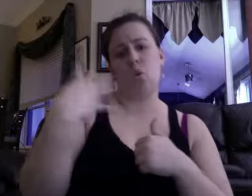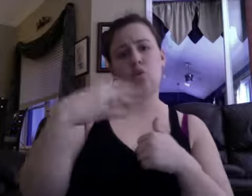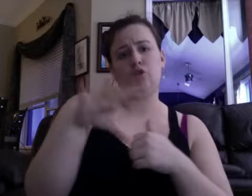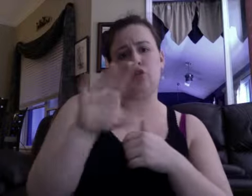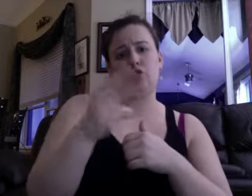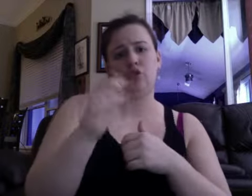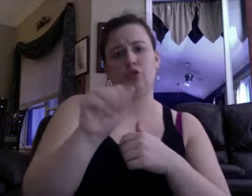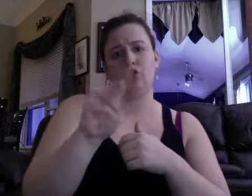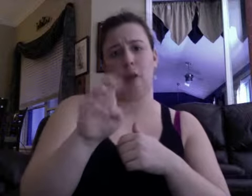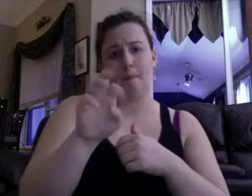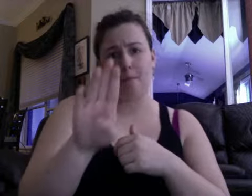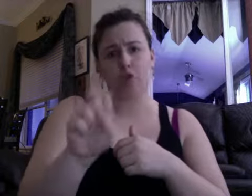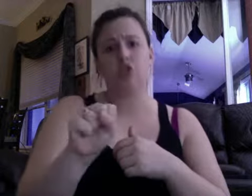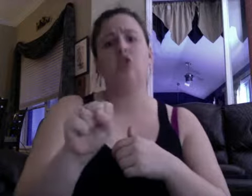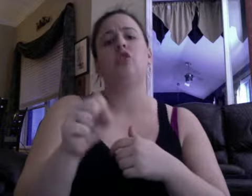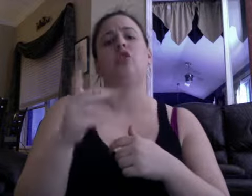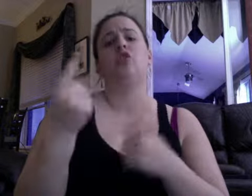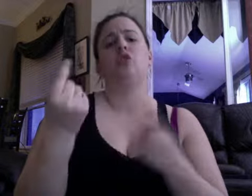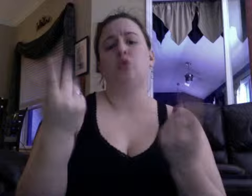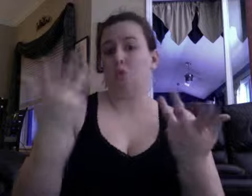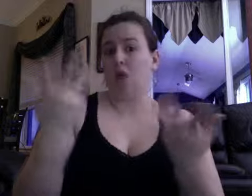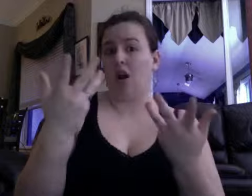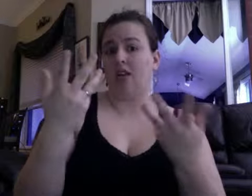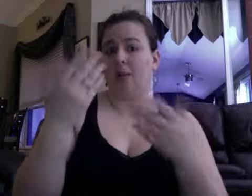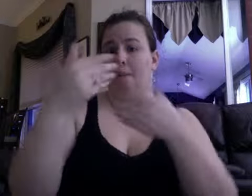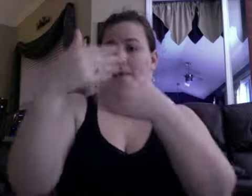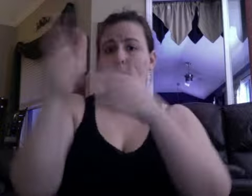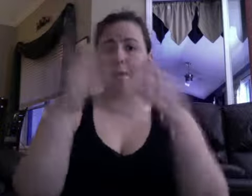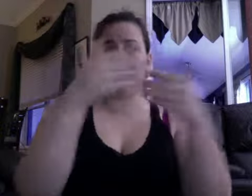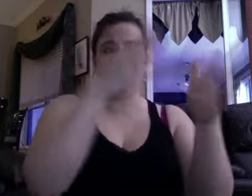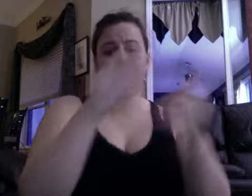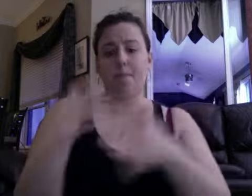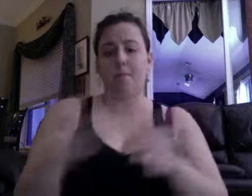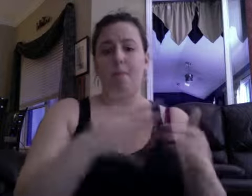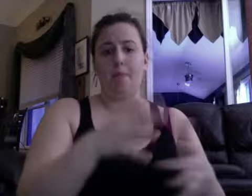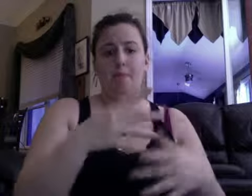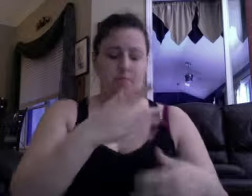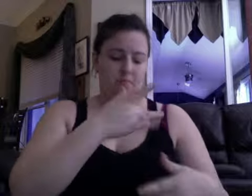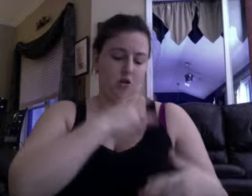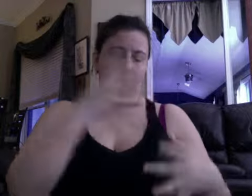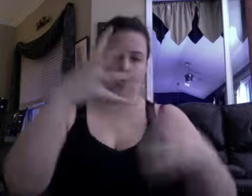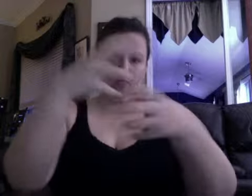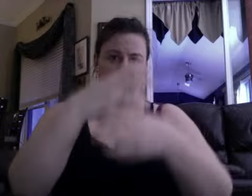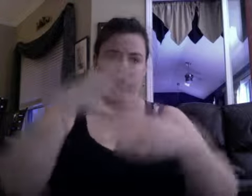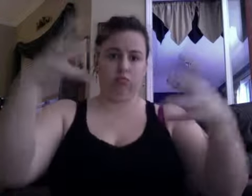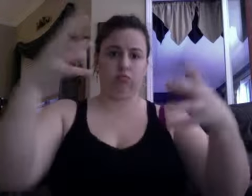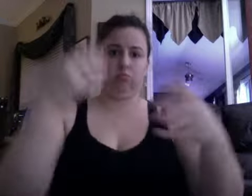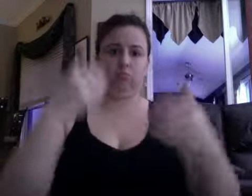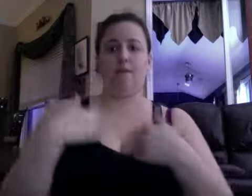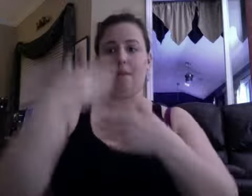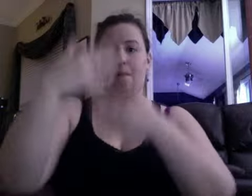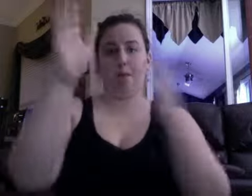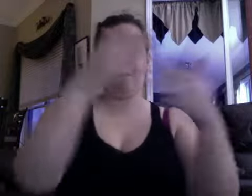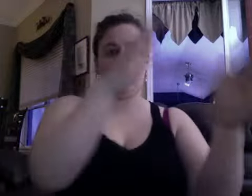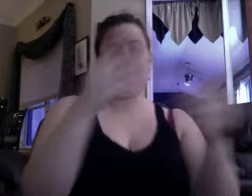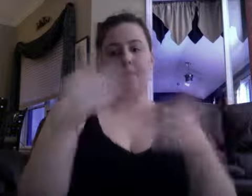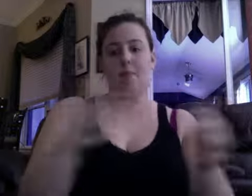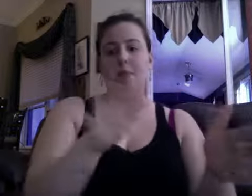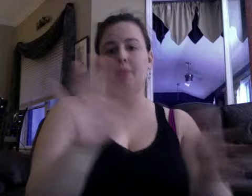chambers pump the blood, and that blood that comes in from